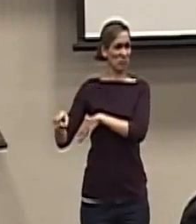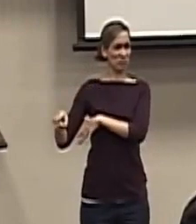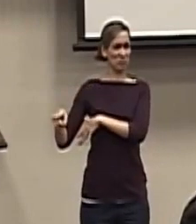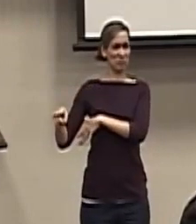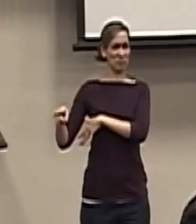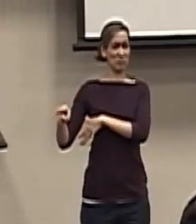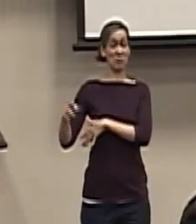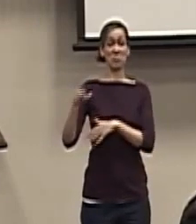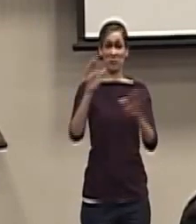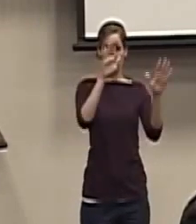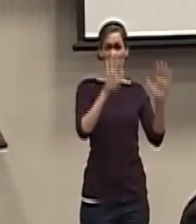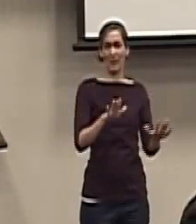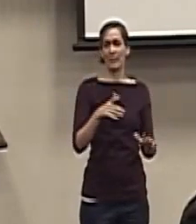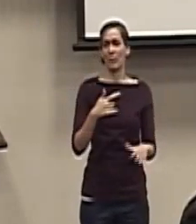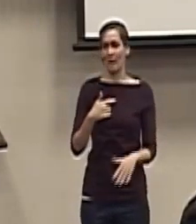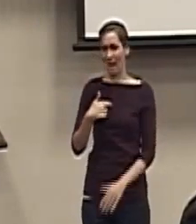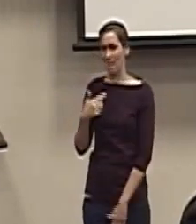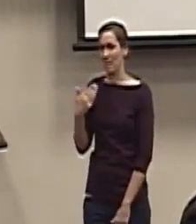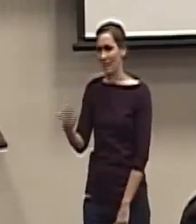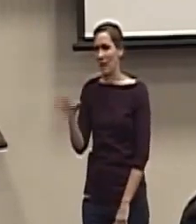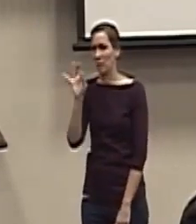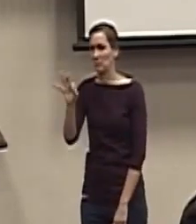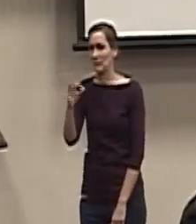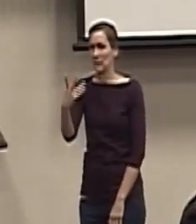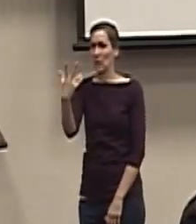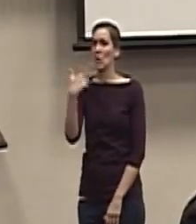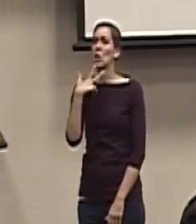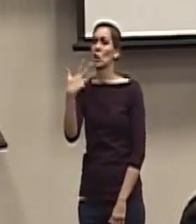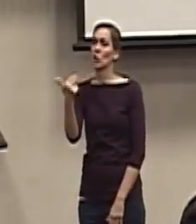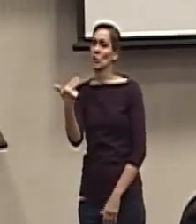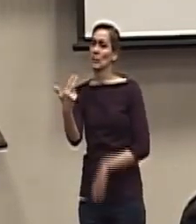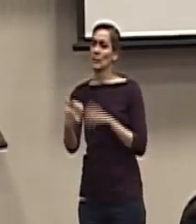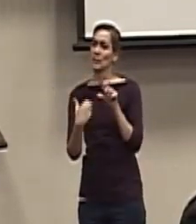Been there preaching for the last, going on 13 years now.